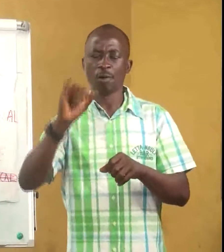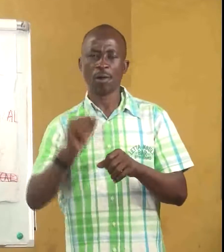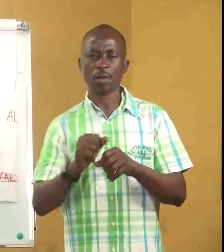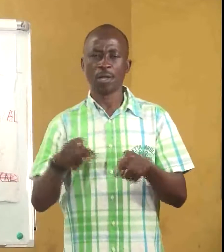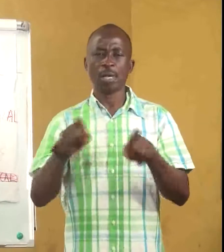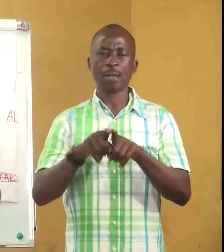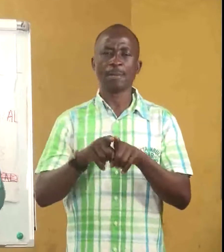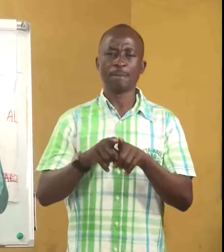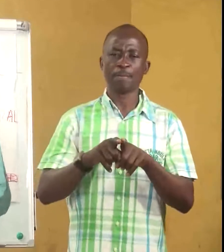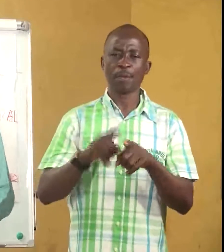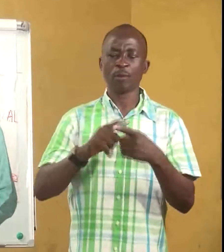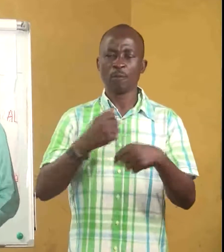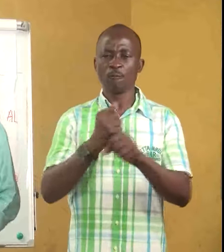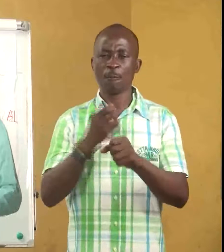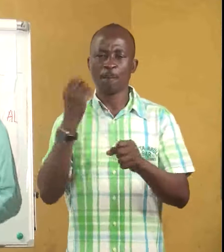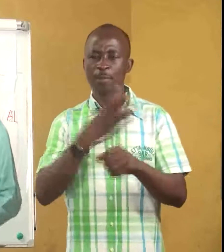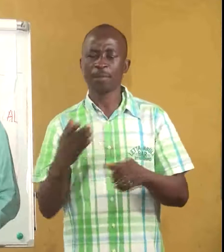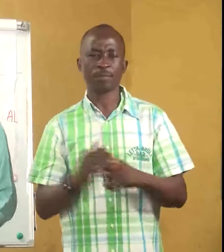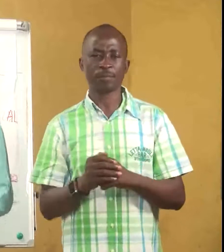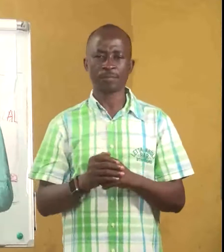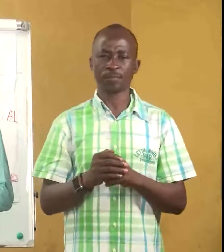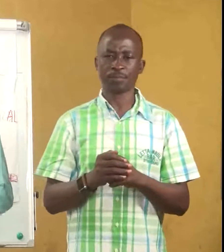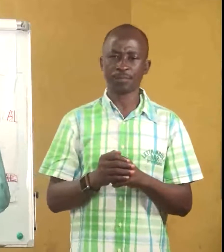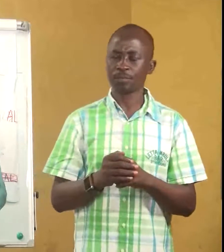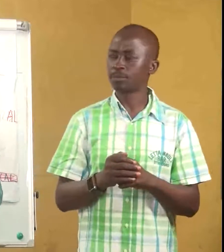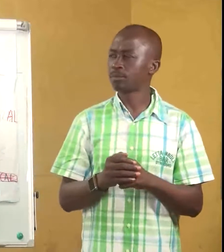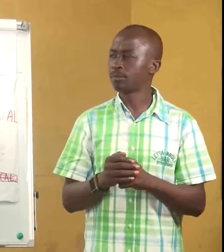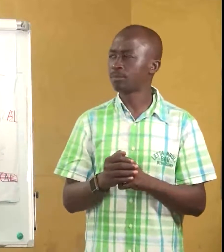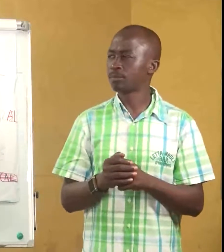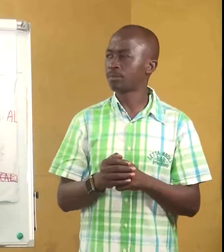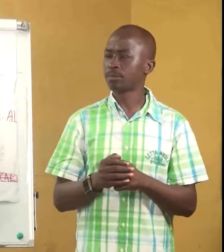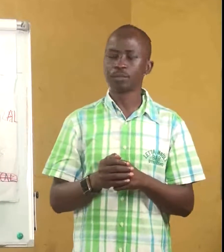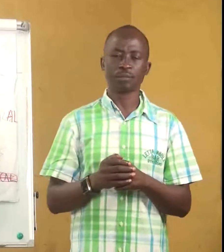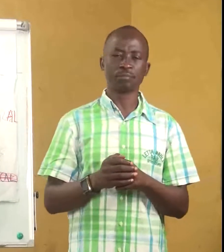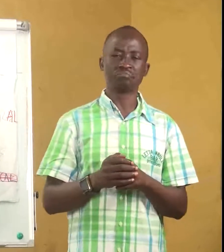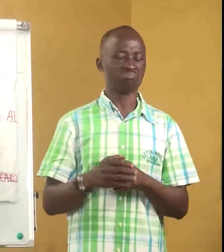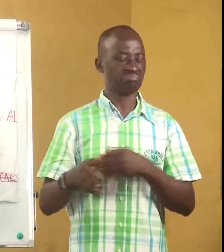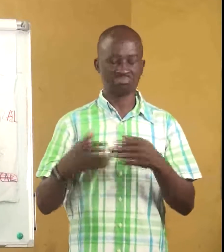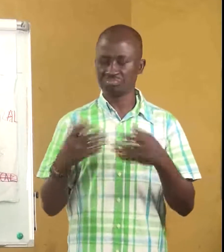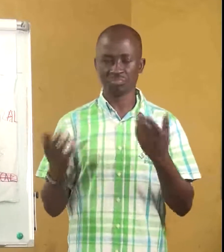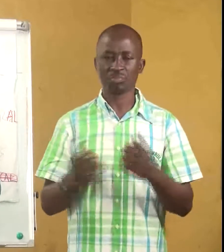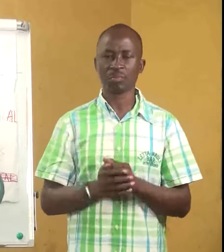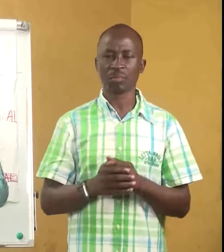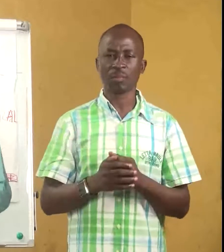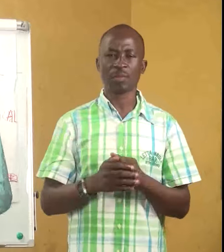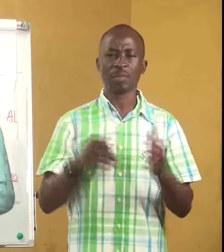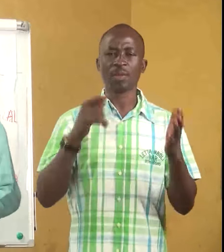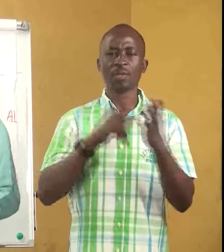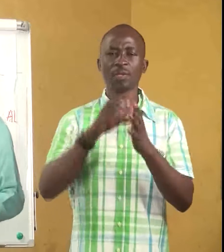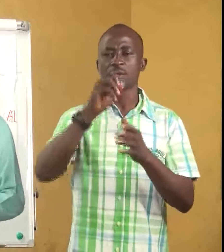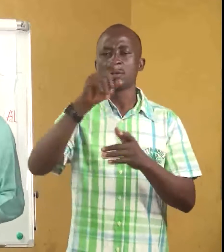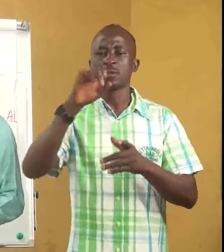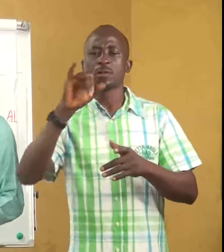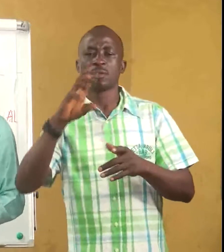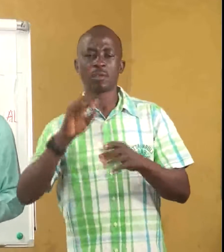oxide, nitrogen oxide, and carbon dioxide, respectively. These oxide